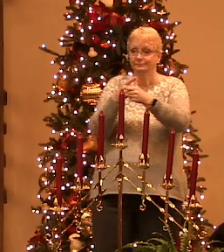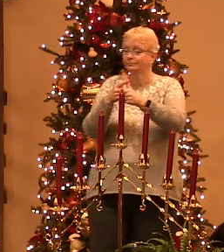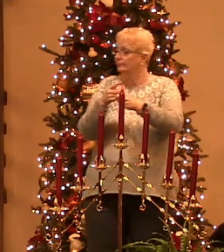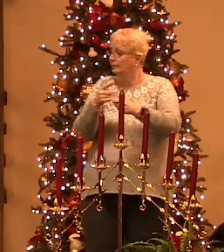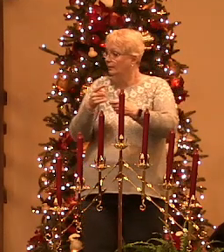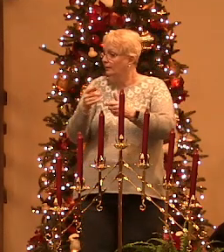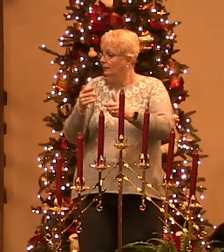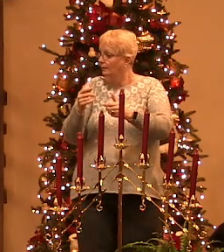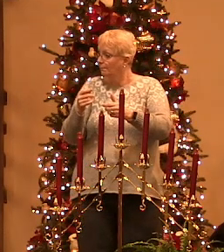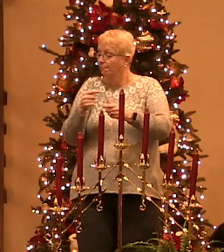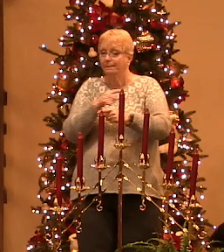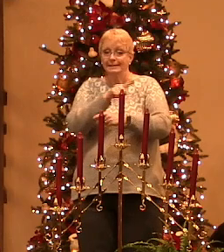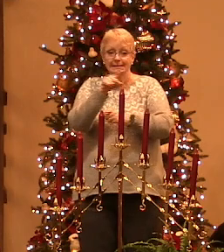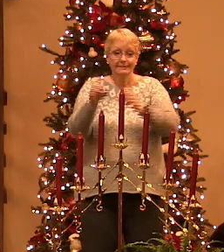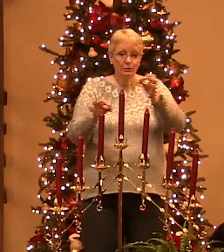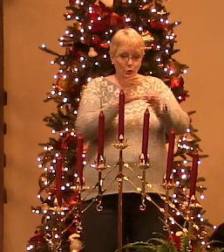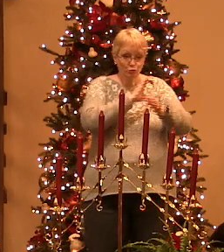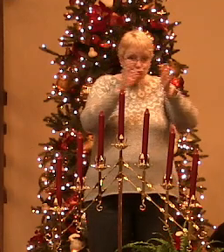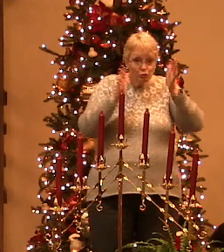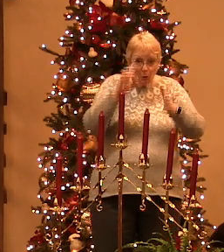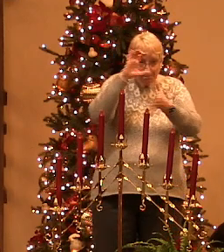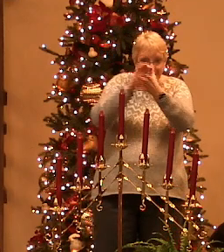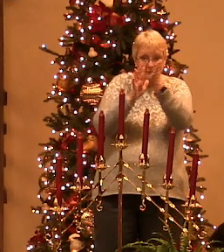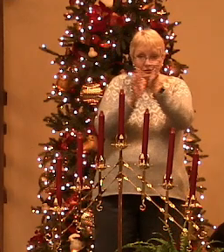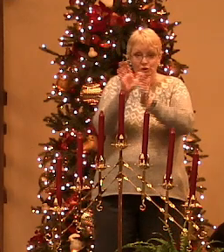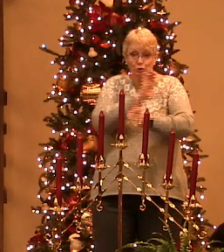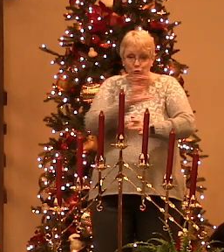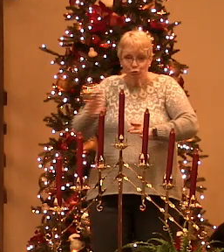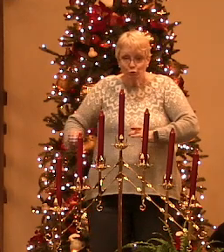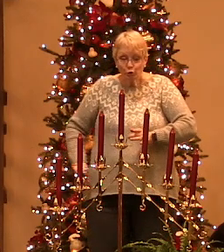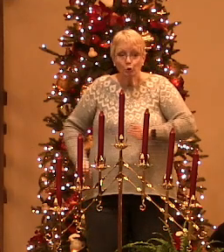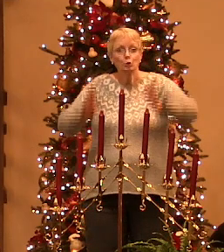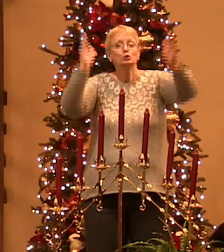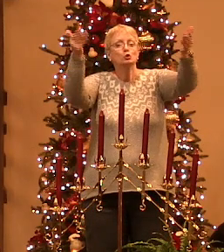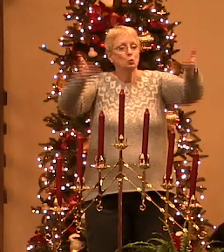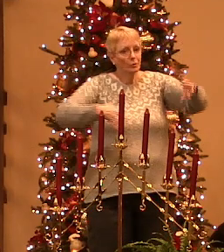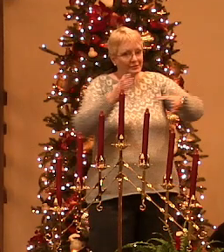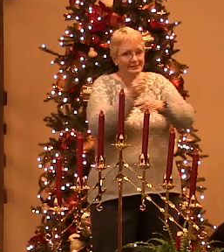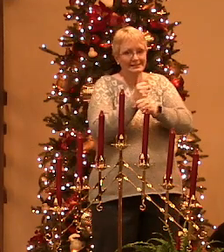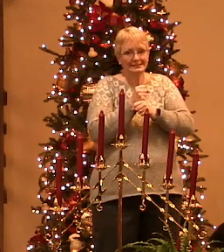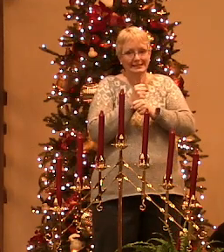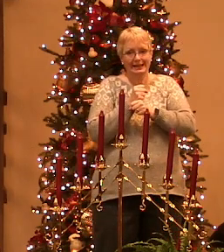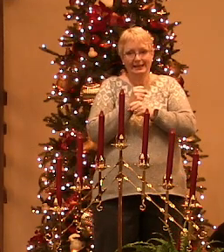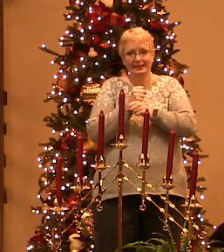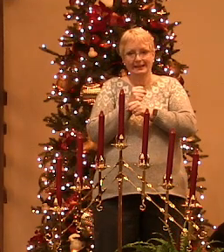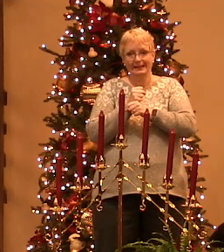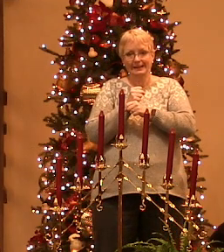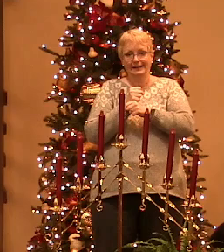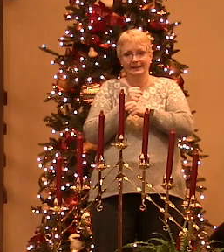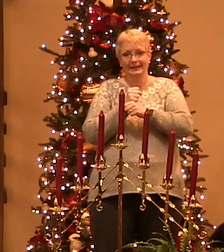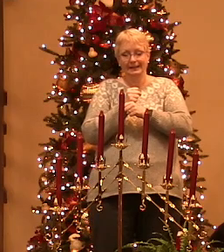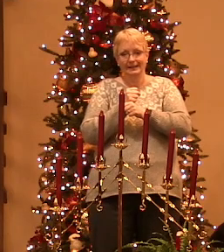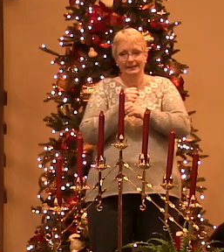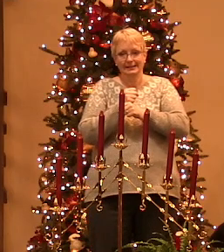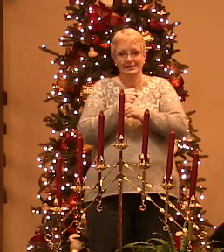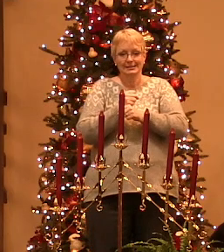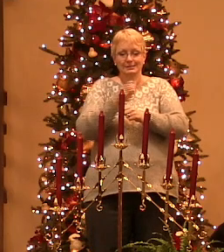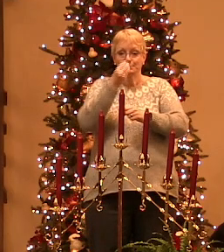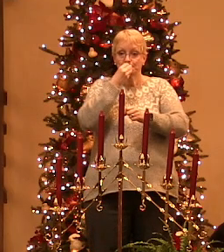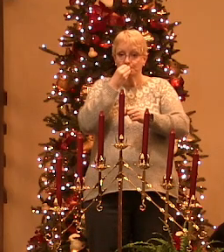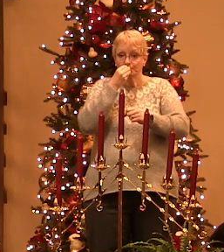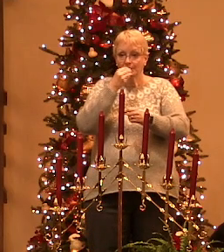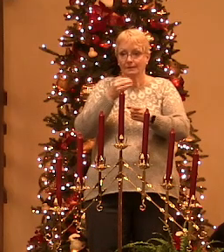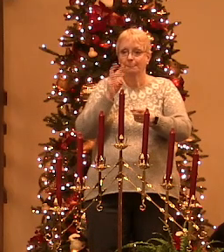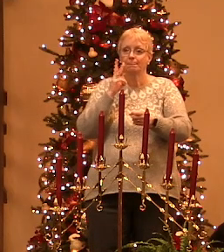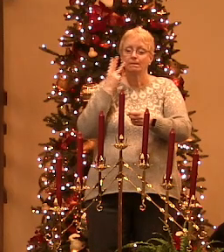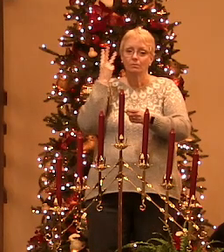open communion. That means that anyone who is a believer in Jesus Christ is welcome to take communion. Your status as to whether you're right to take communion